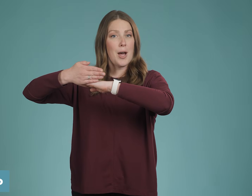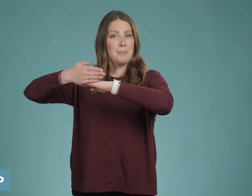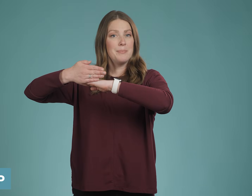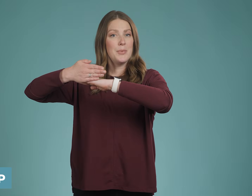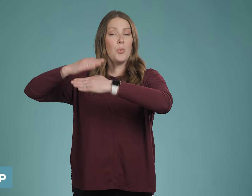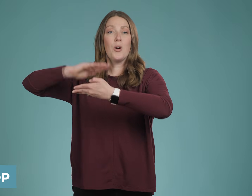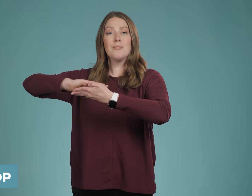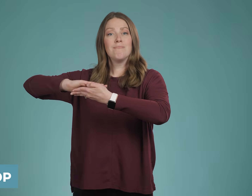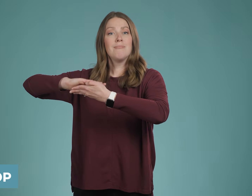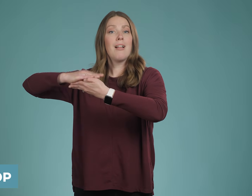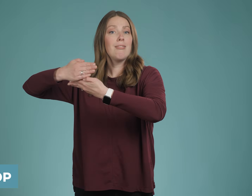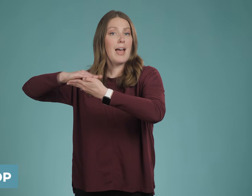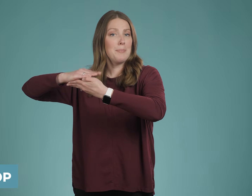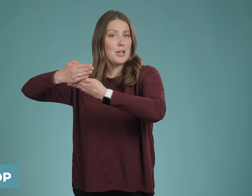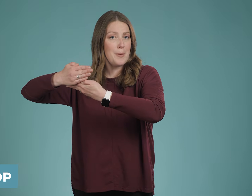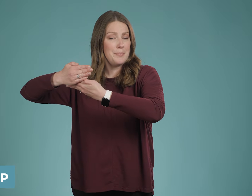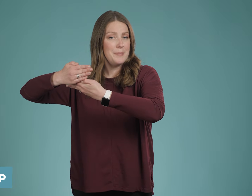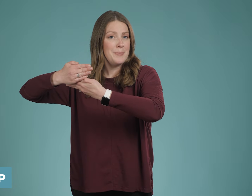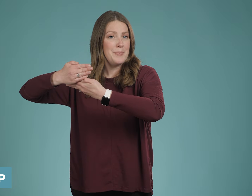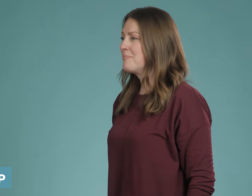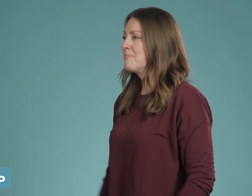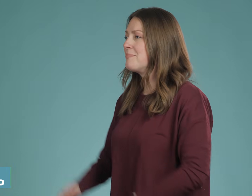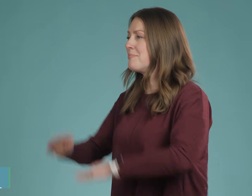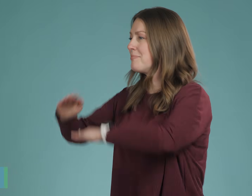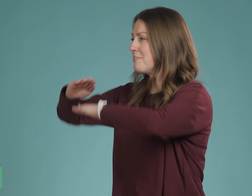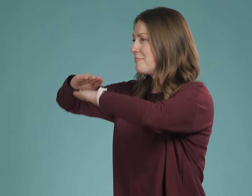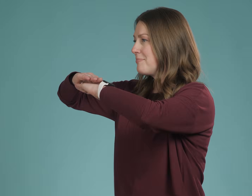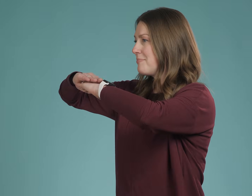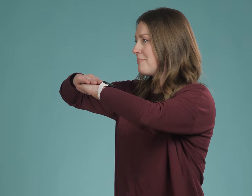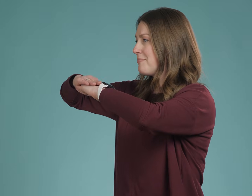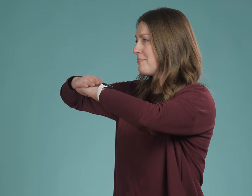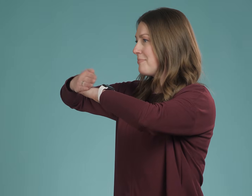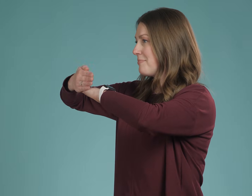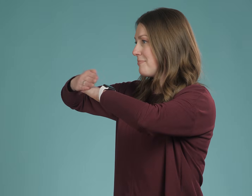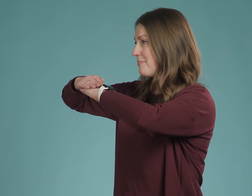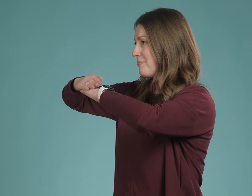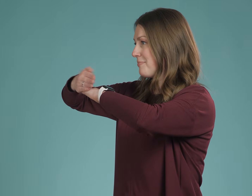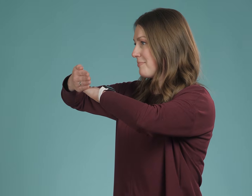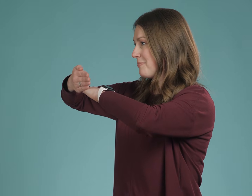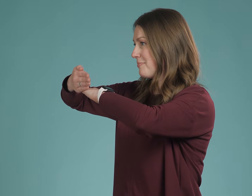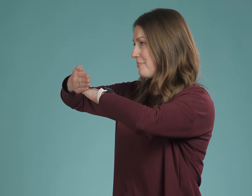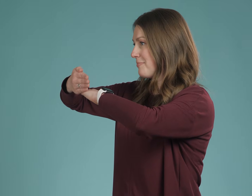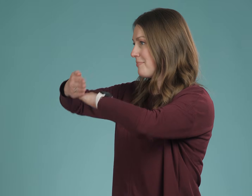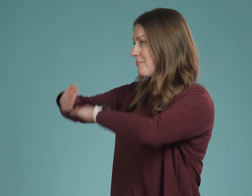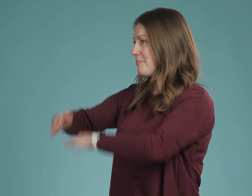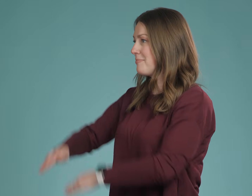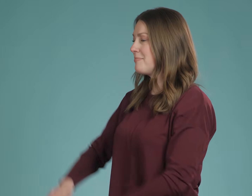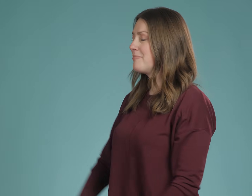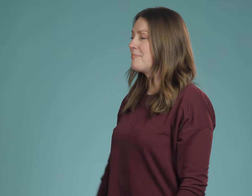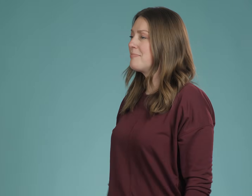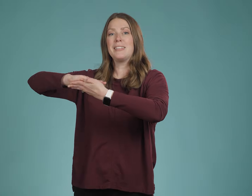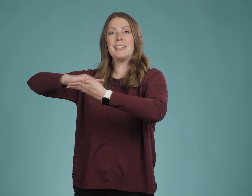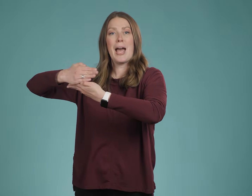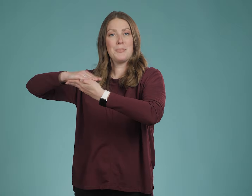Laptop or laptop. The idea is the laptop is opening up.